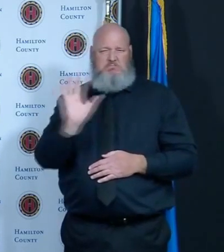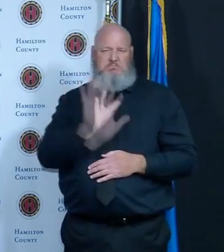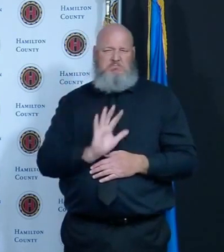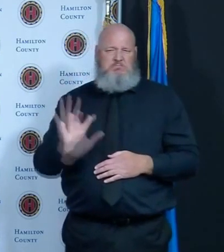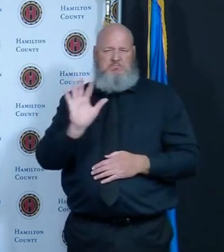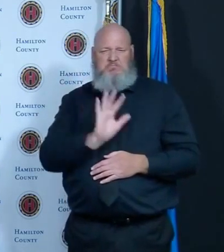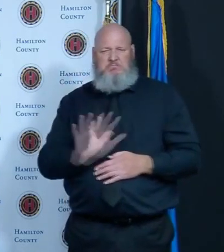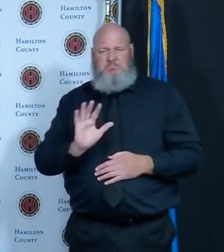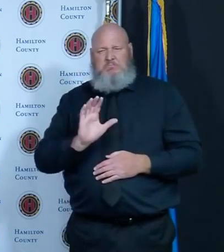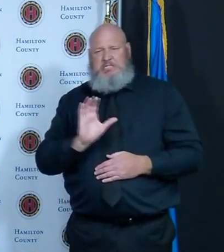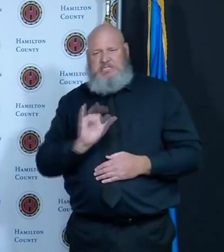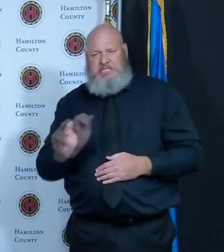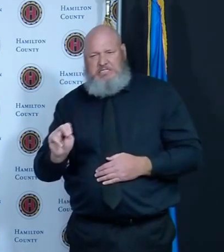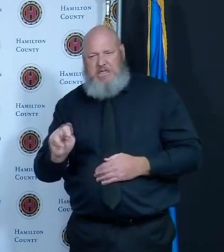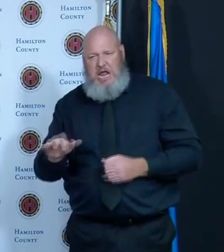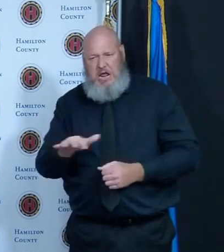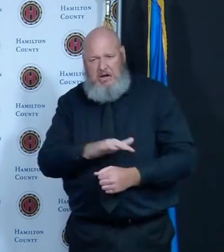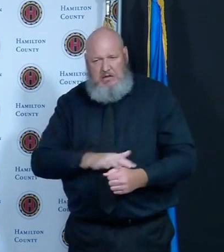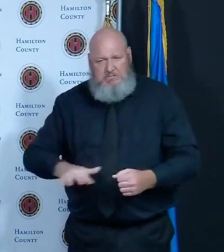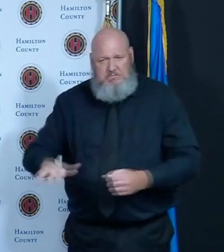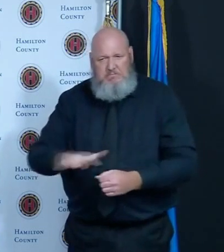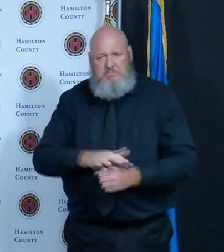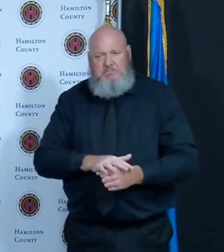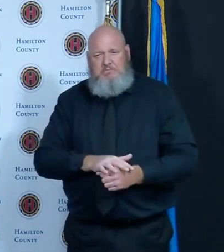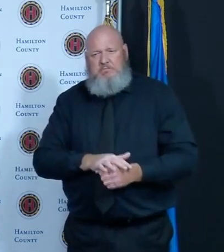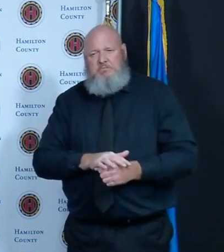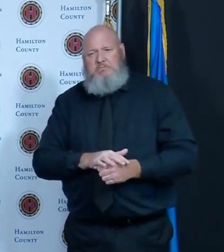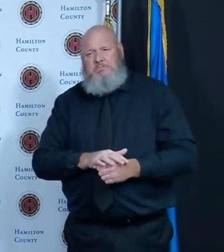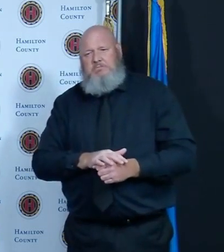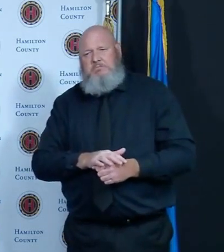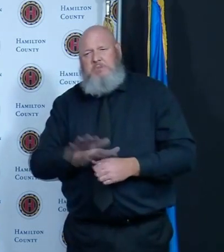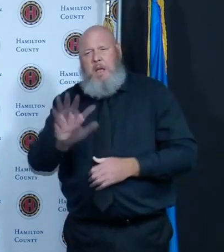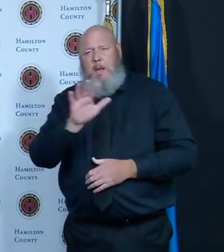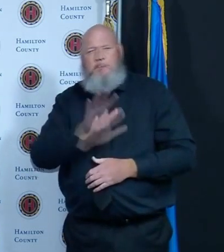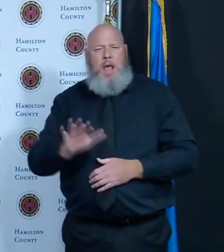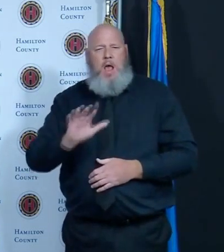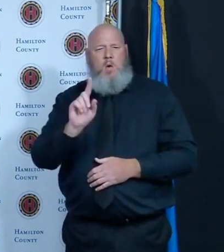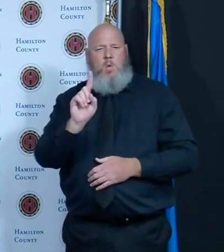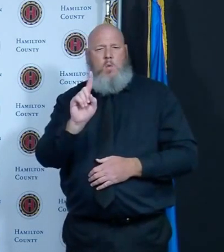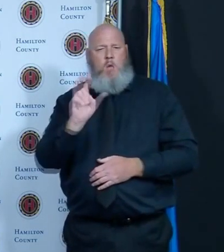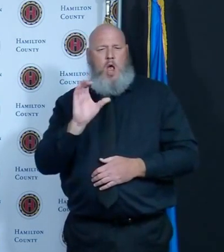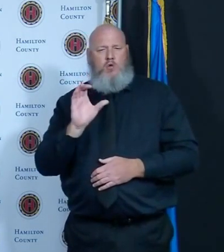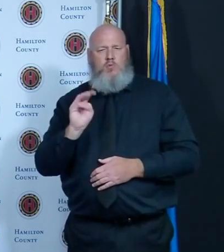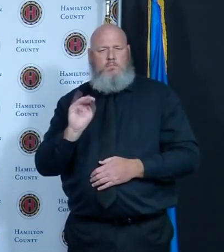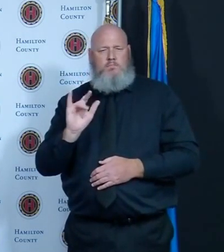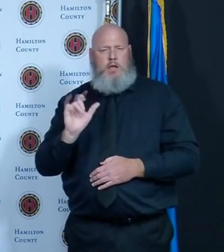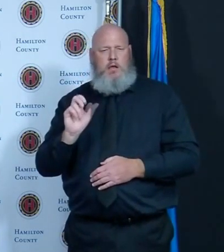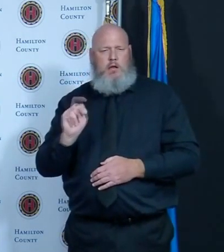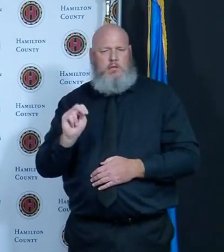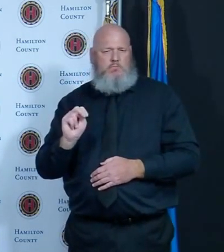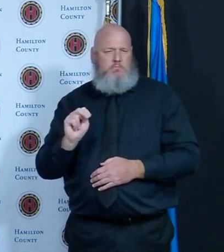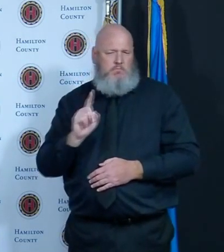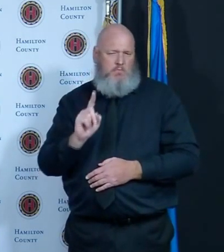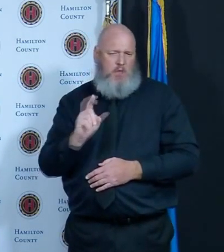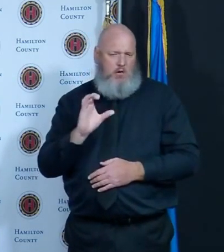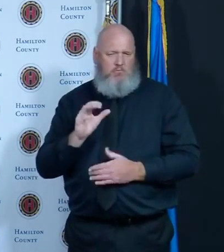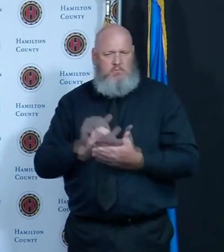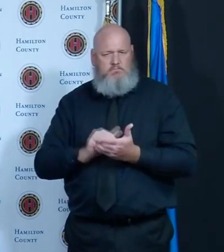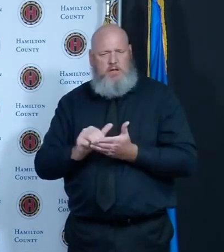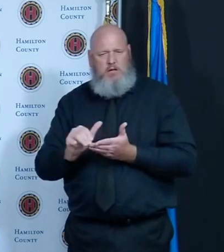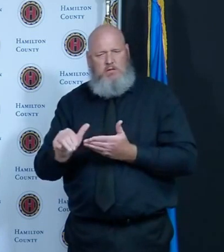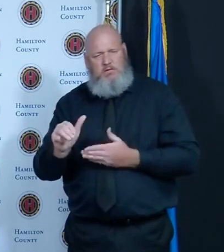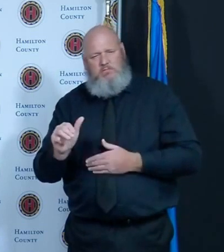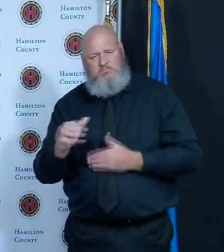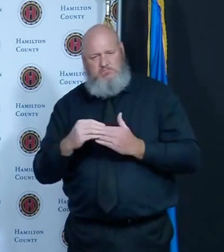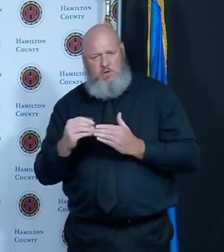County that are using their talents and creativity to help grow their ventures to help the community. Plus, there